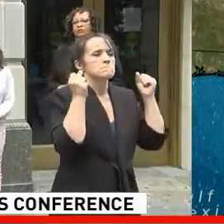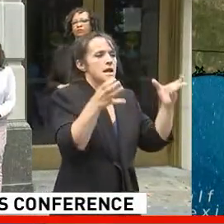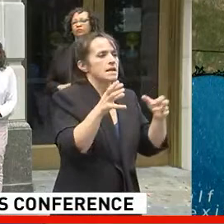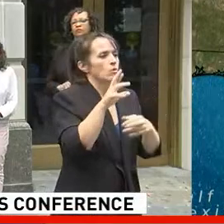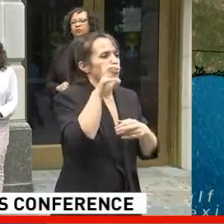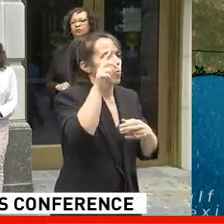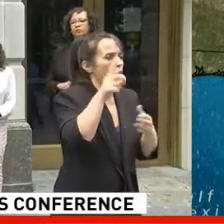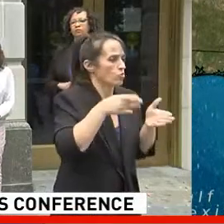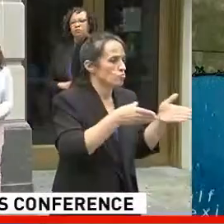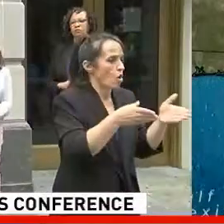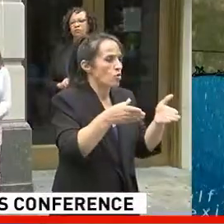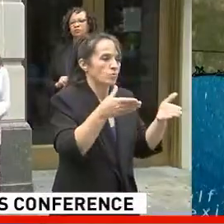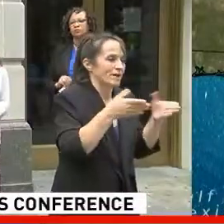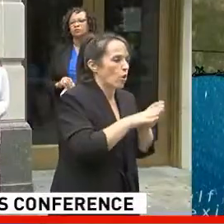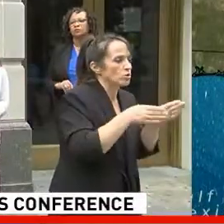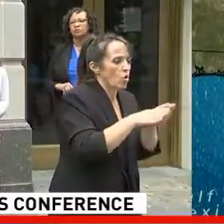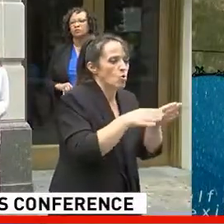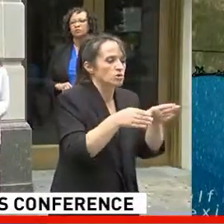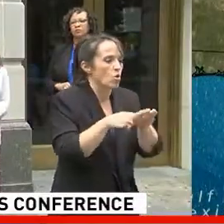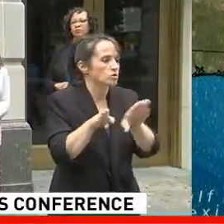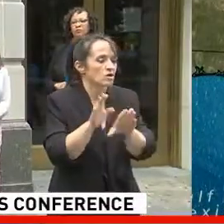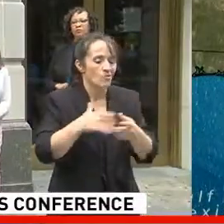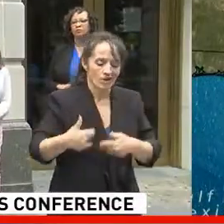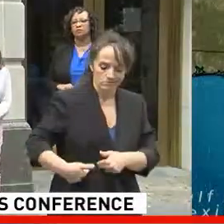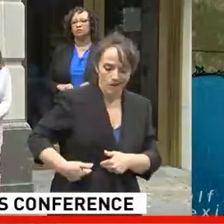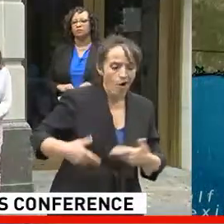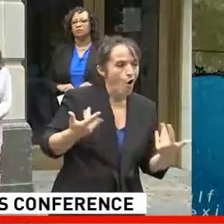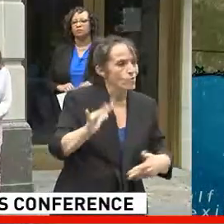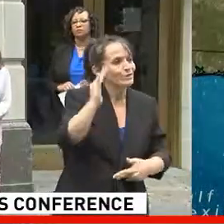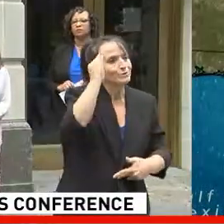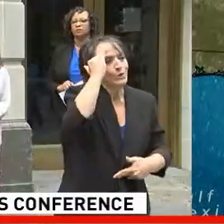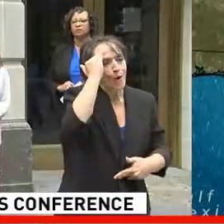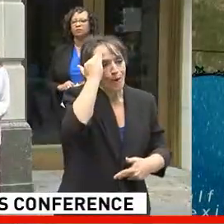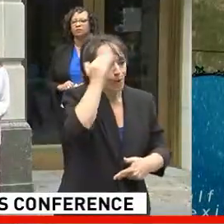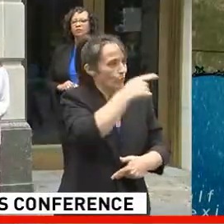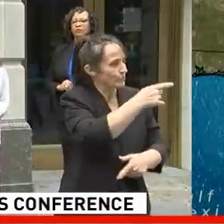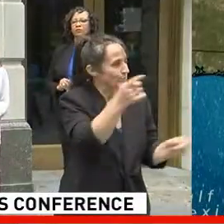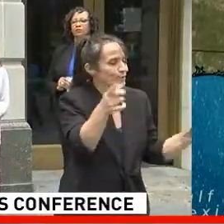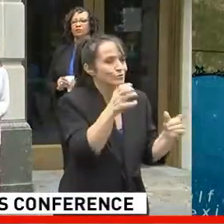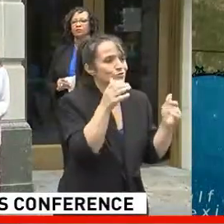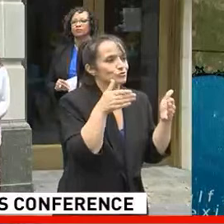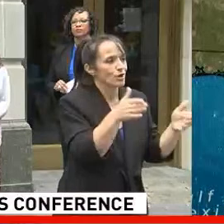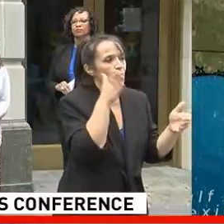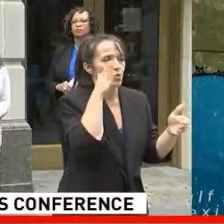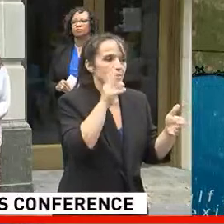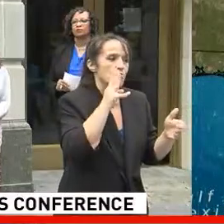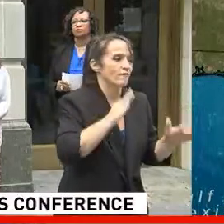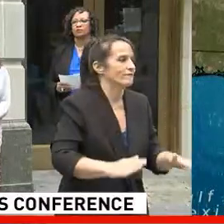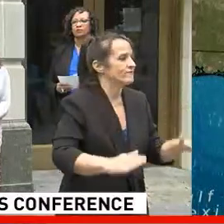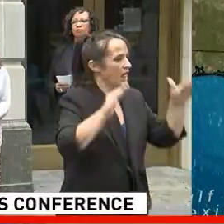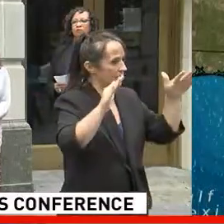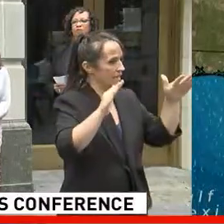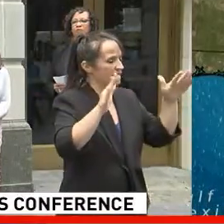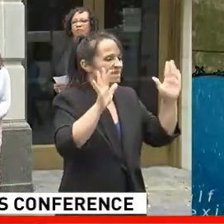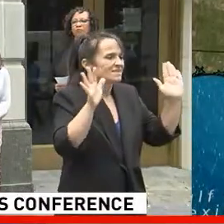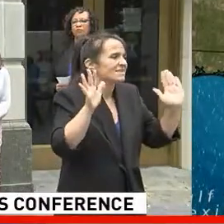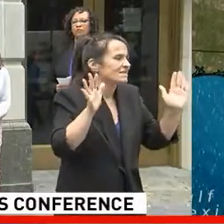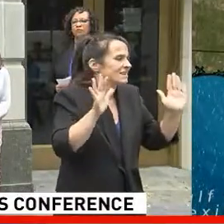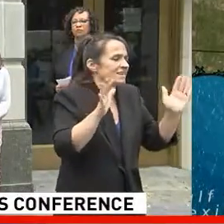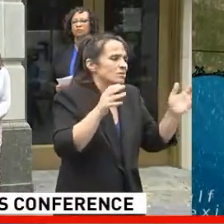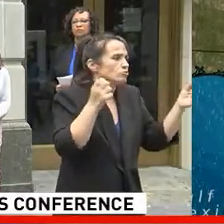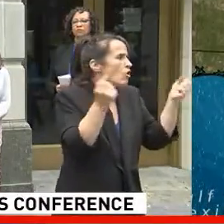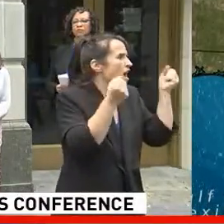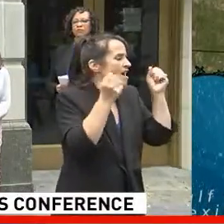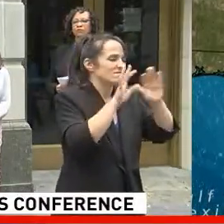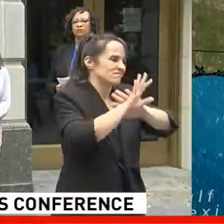flooding, and we want to make sure that we keep people out of harm's way so that we can focus on other things, more important things, to